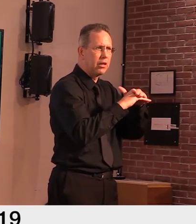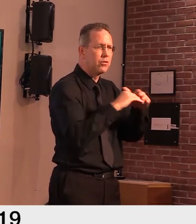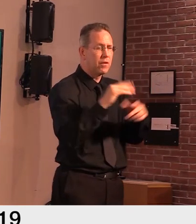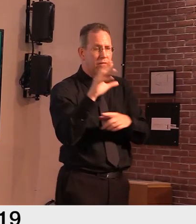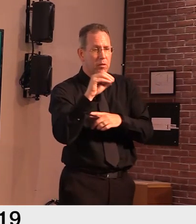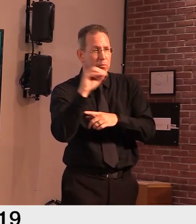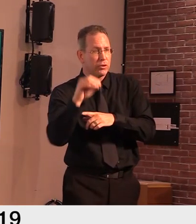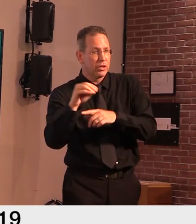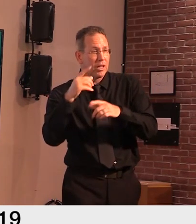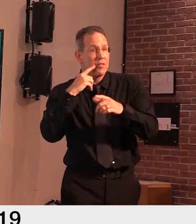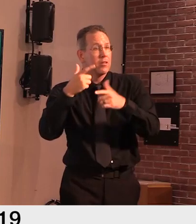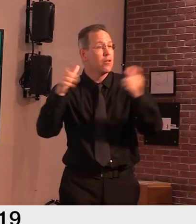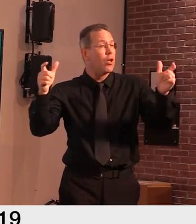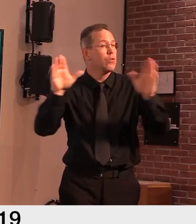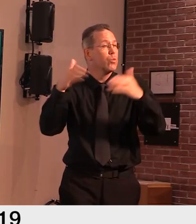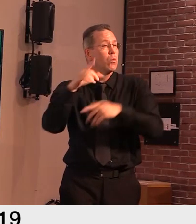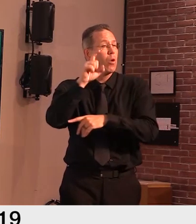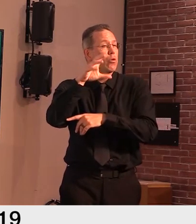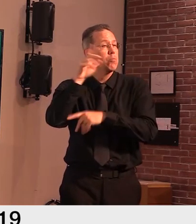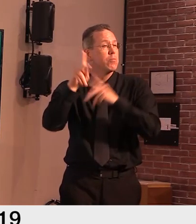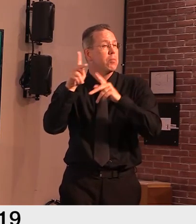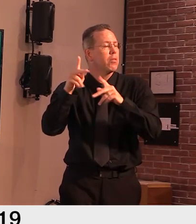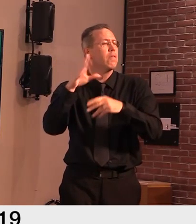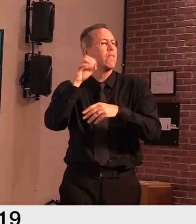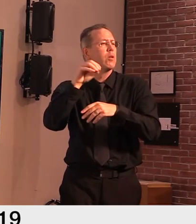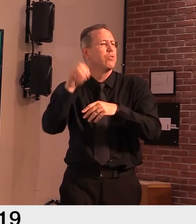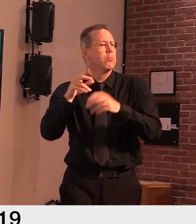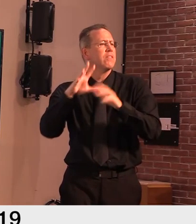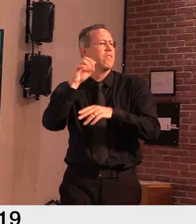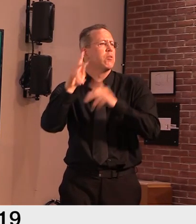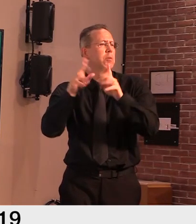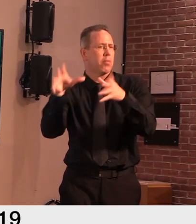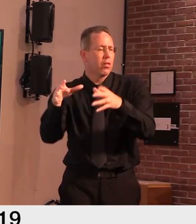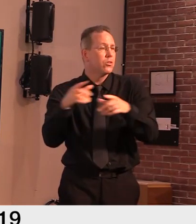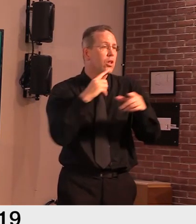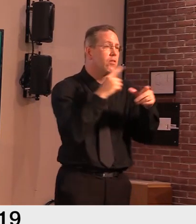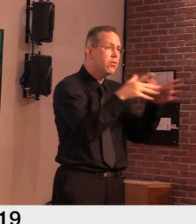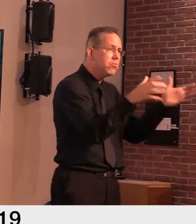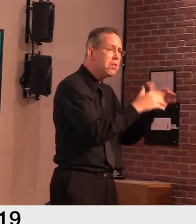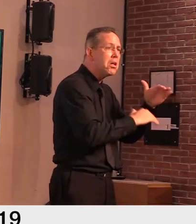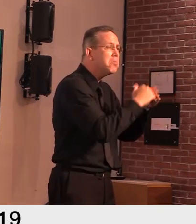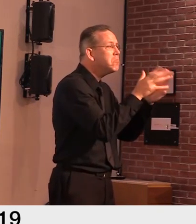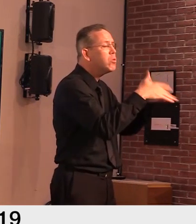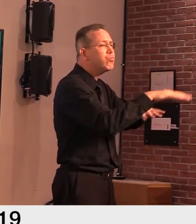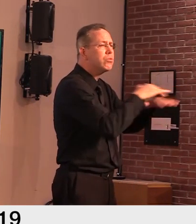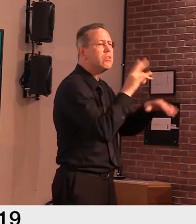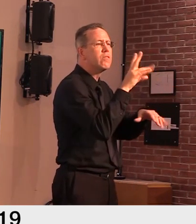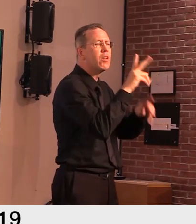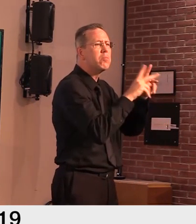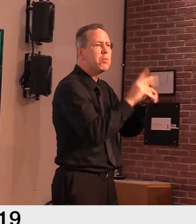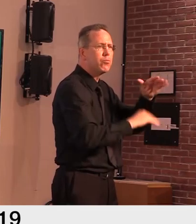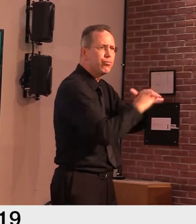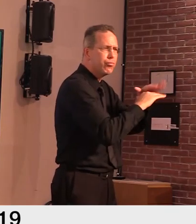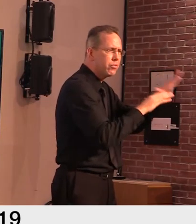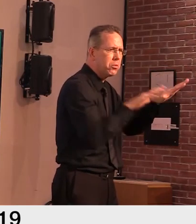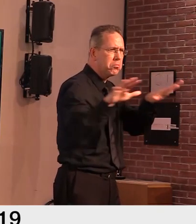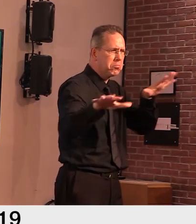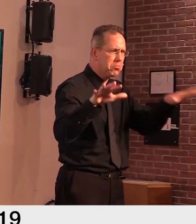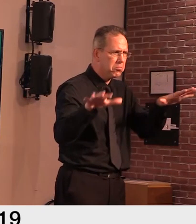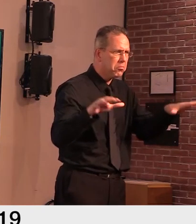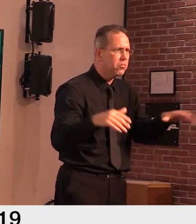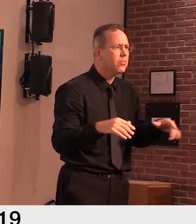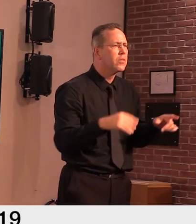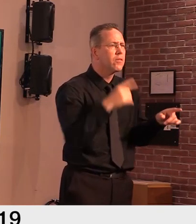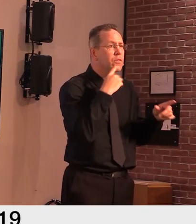of 75 customers or guests for inside operations and